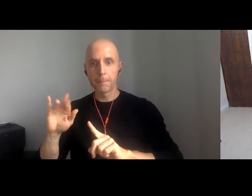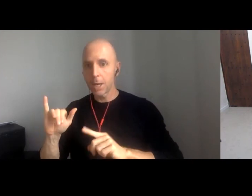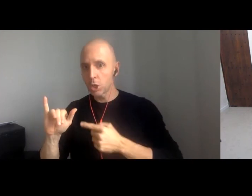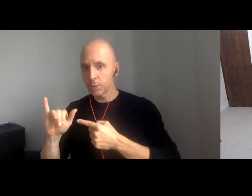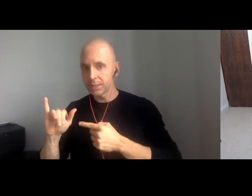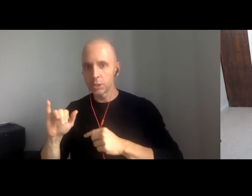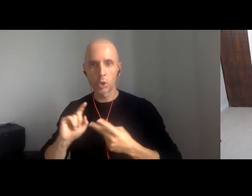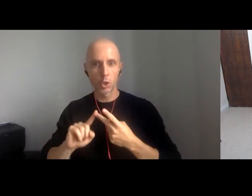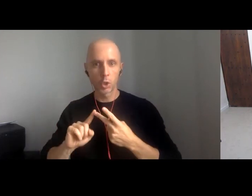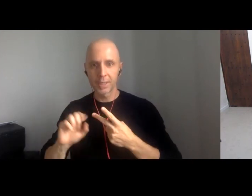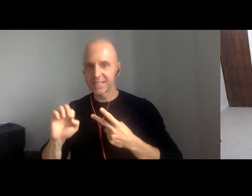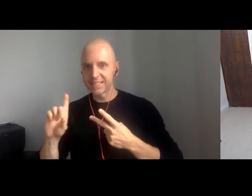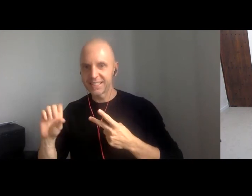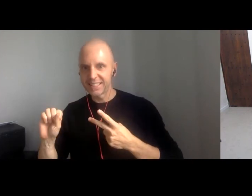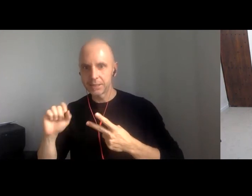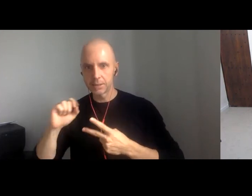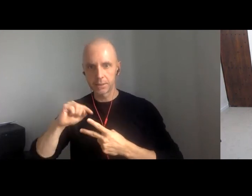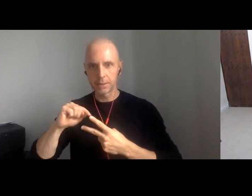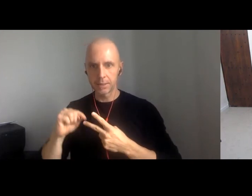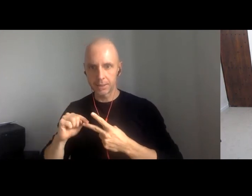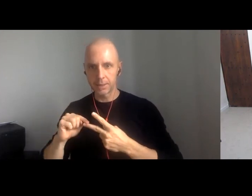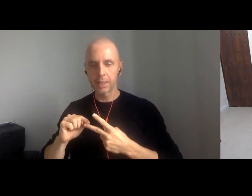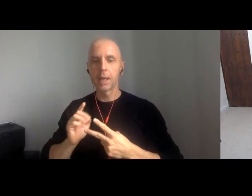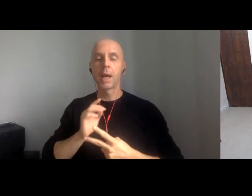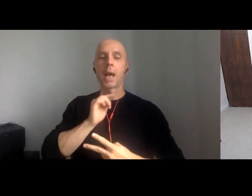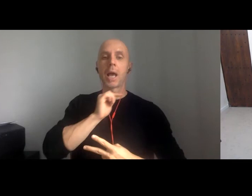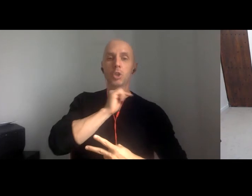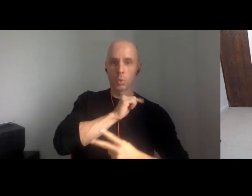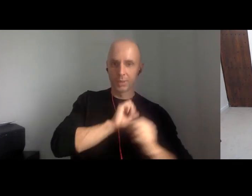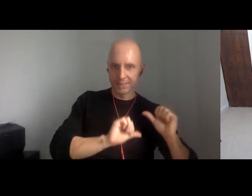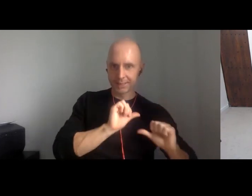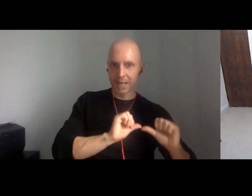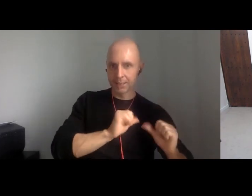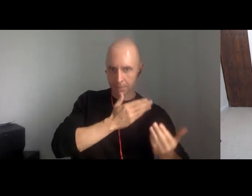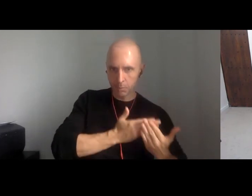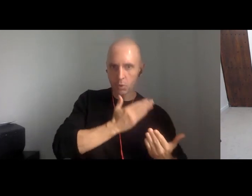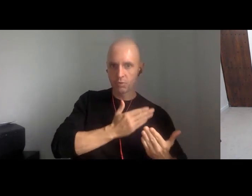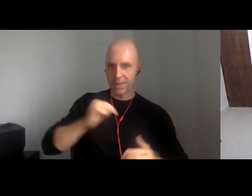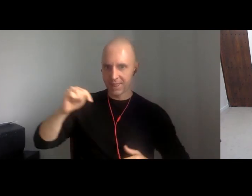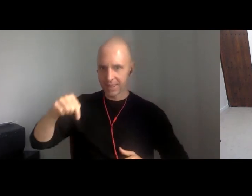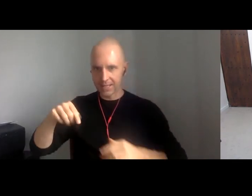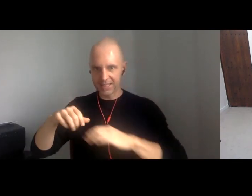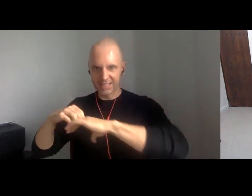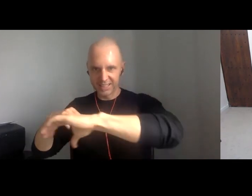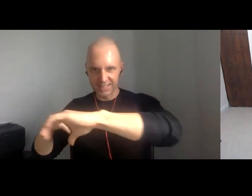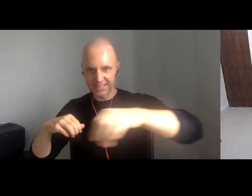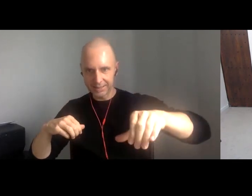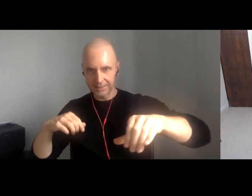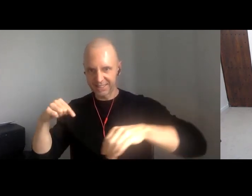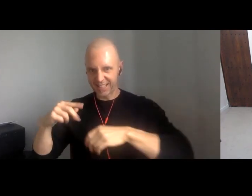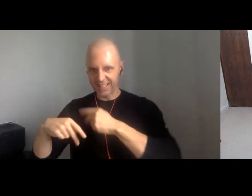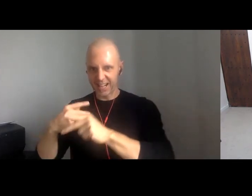scientists have discovered that it actually has alkaloids that can fight forms of cancer and stop cell